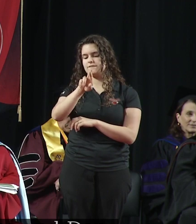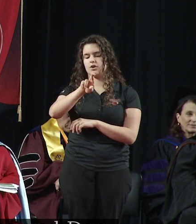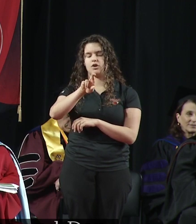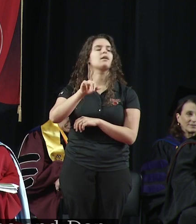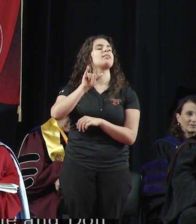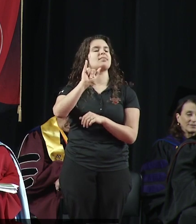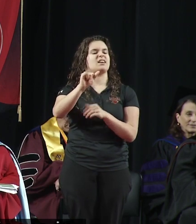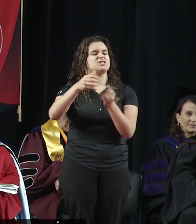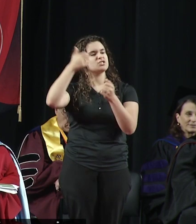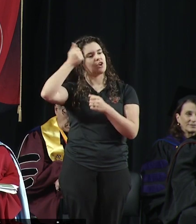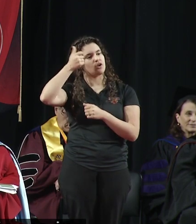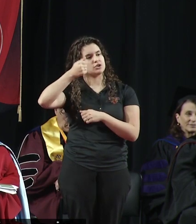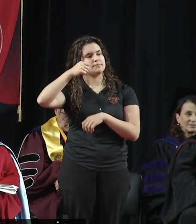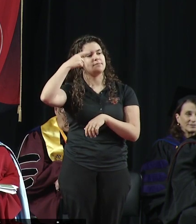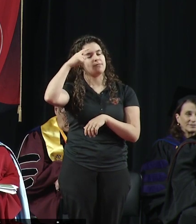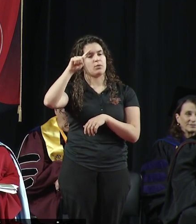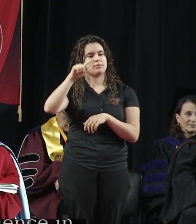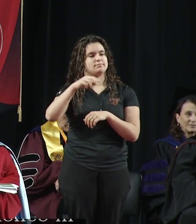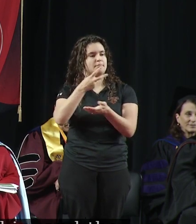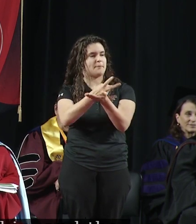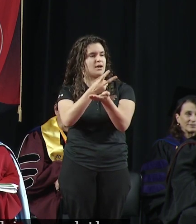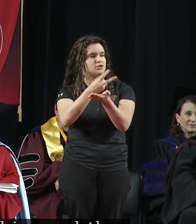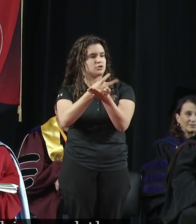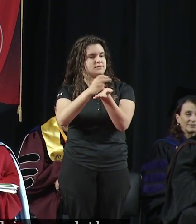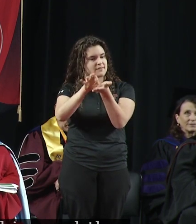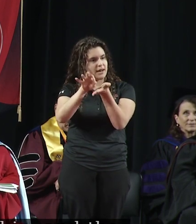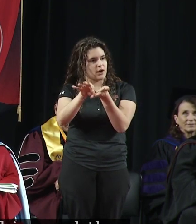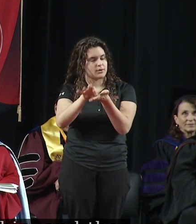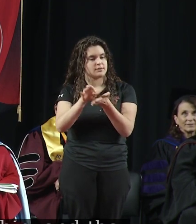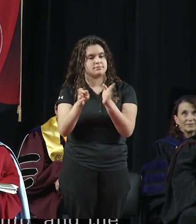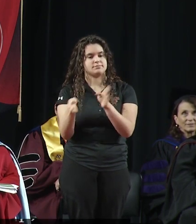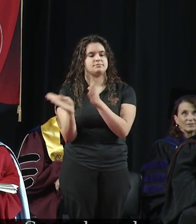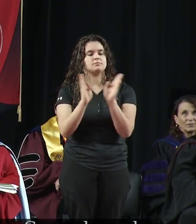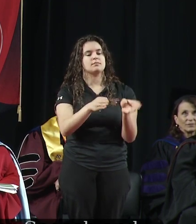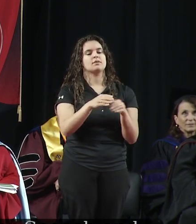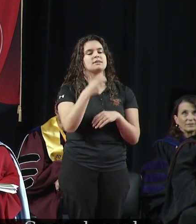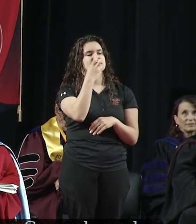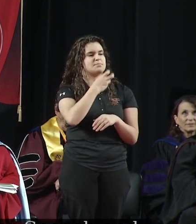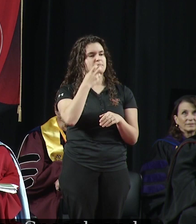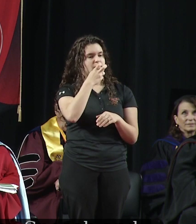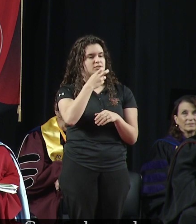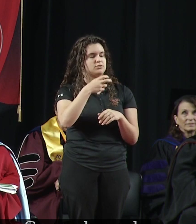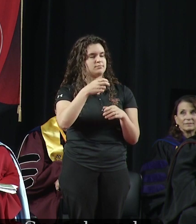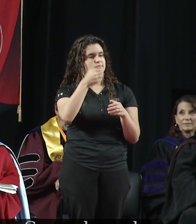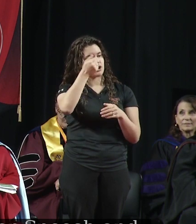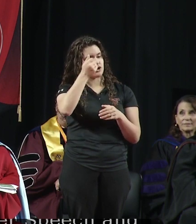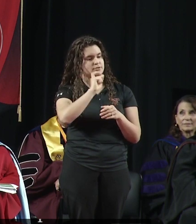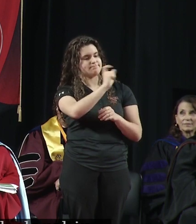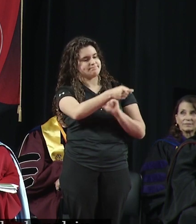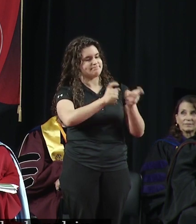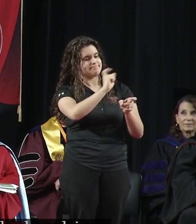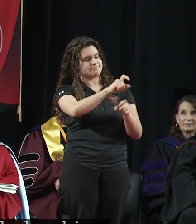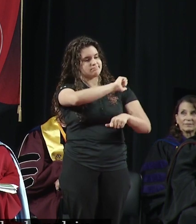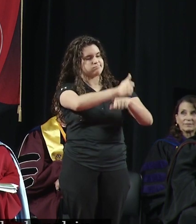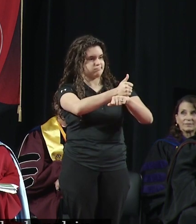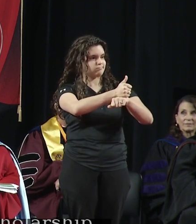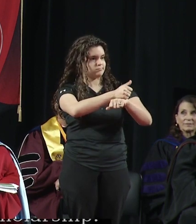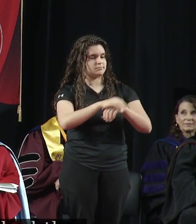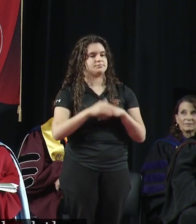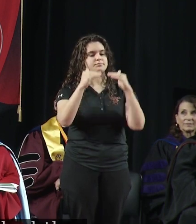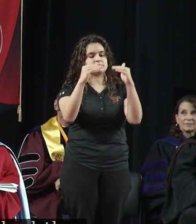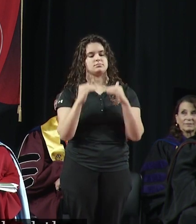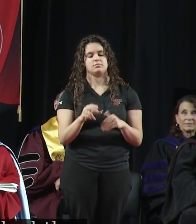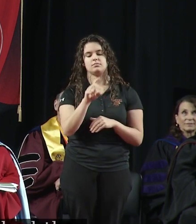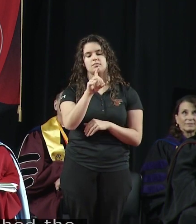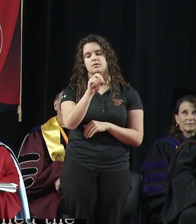and Accounting Scholarship and the Diane and Don Shaver Speech and Hearing Sciences Scholarship. The gift also established the Diane and Don